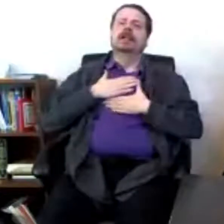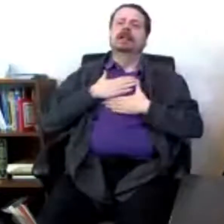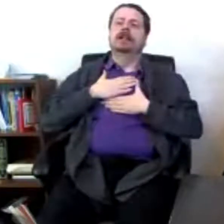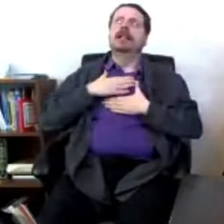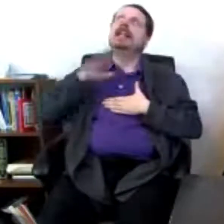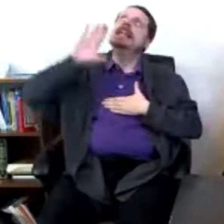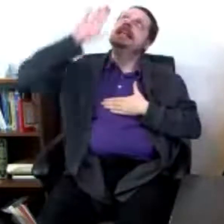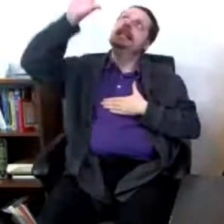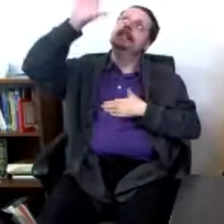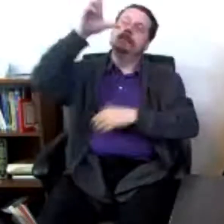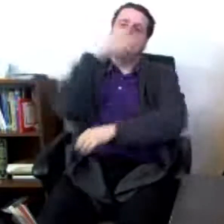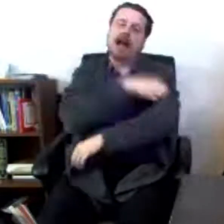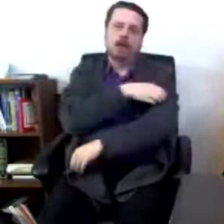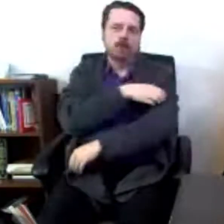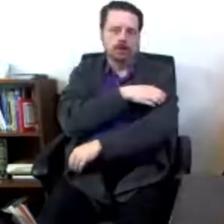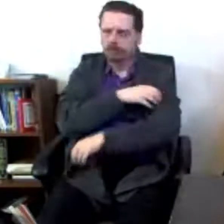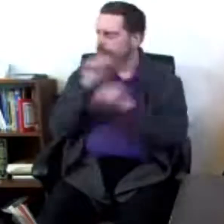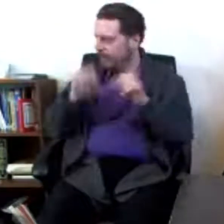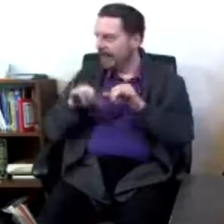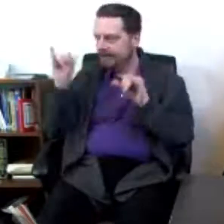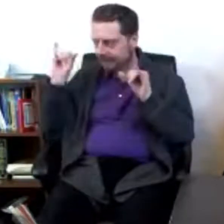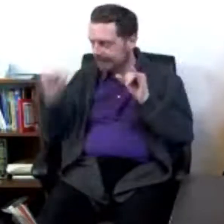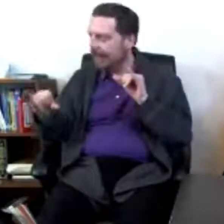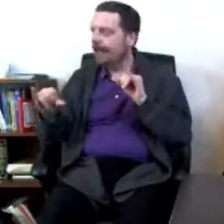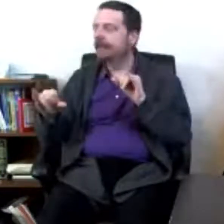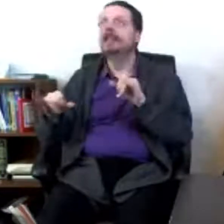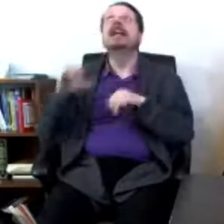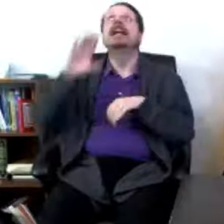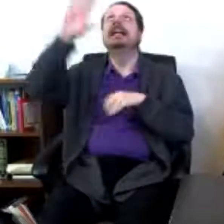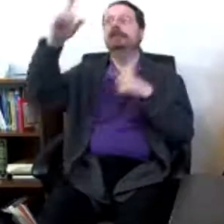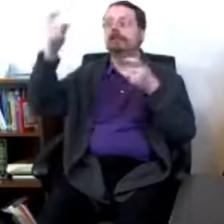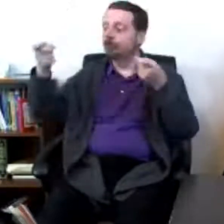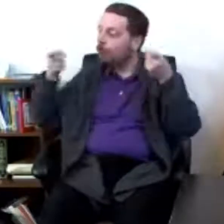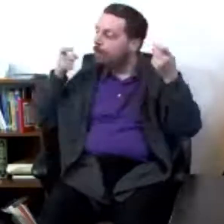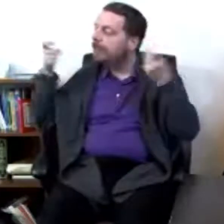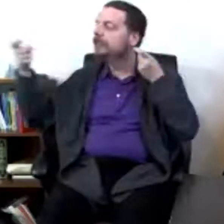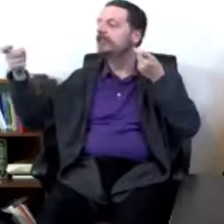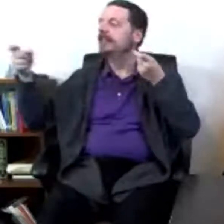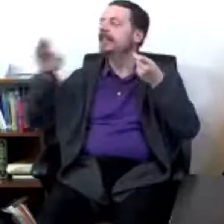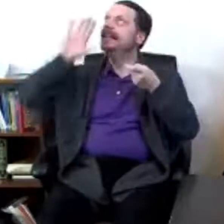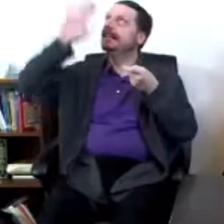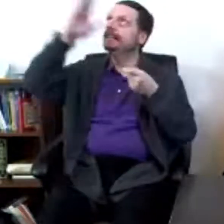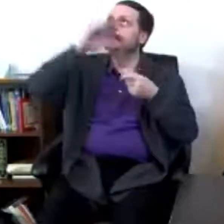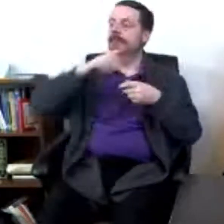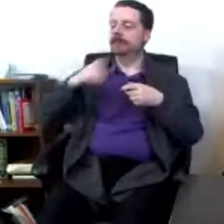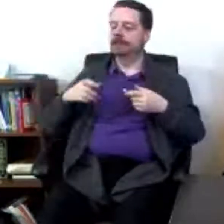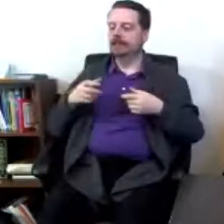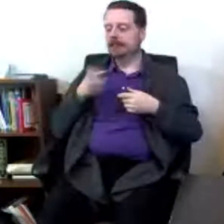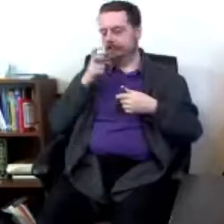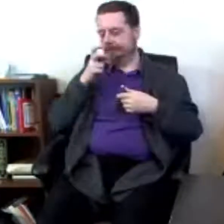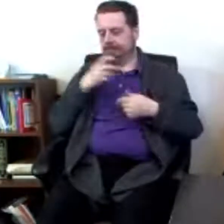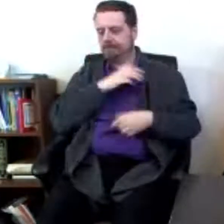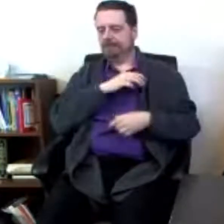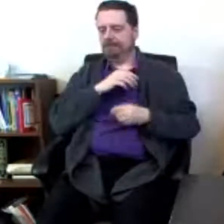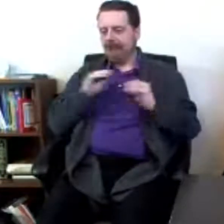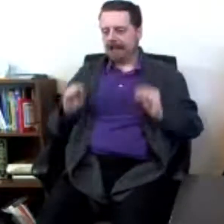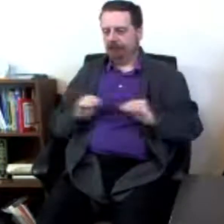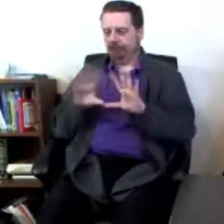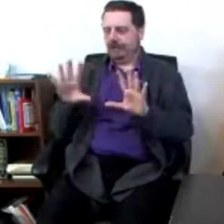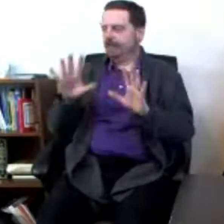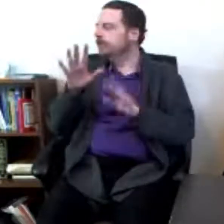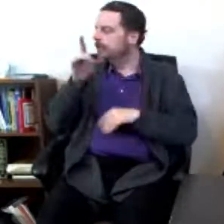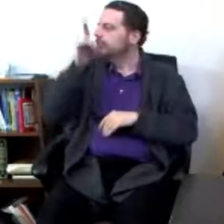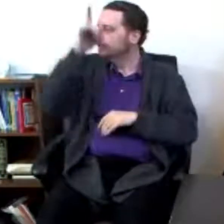my power and my dominion and my majesty, and those who